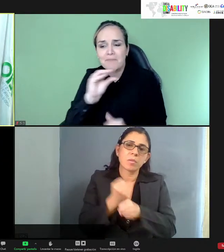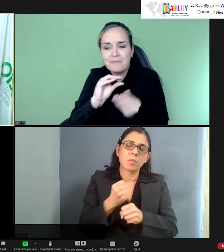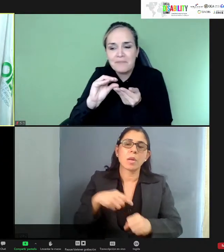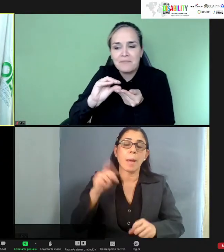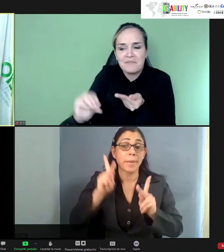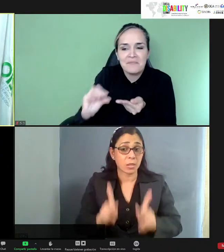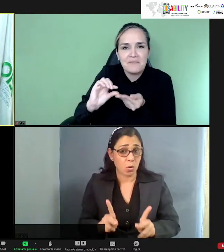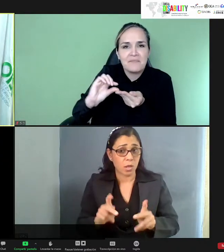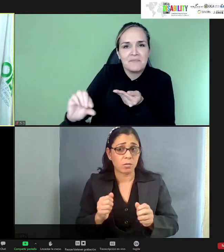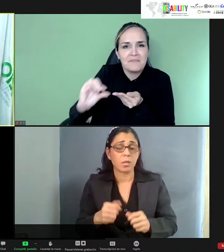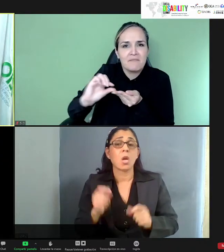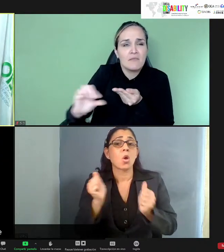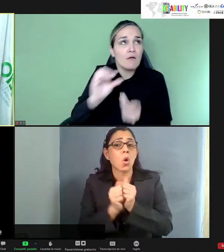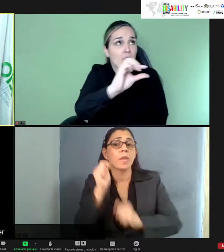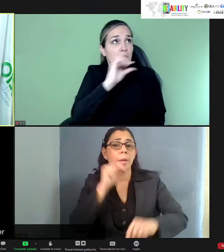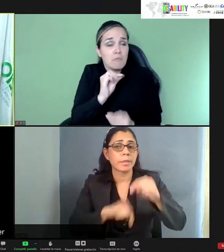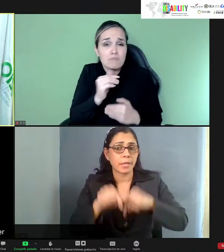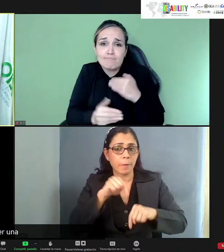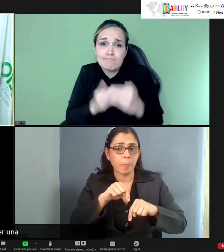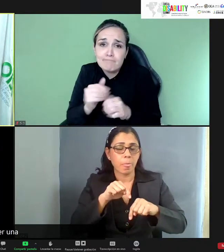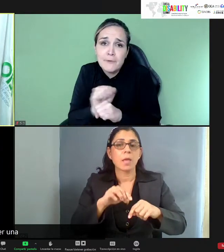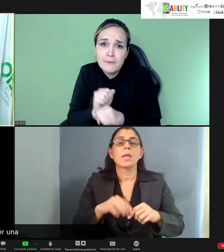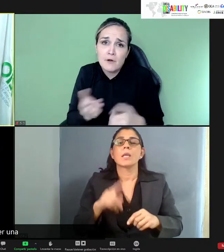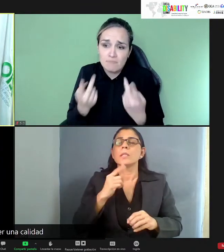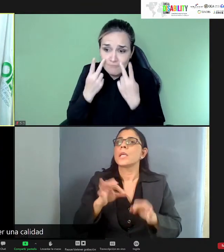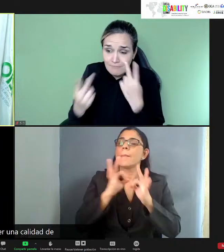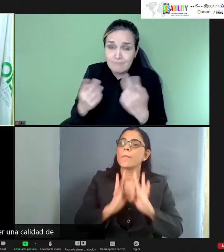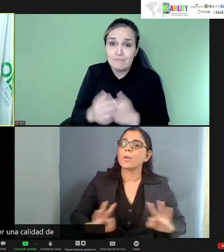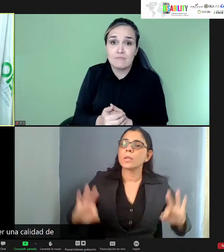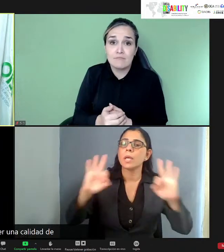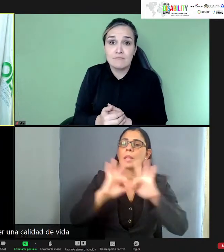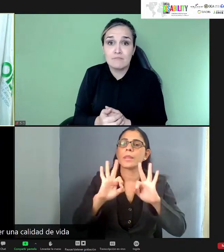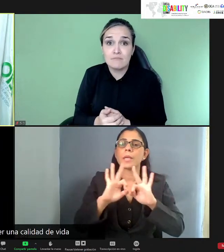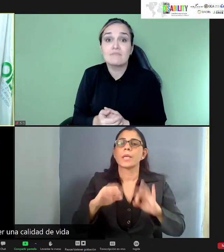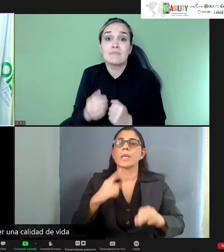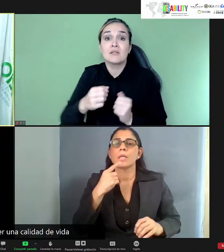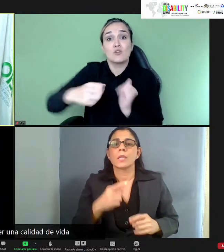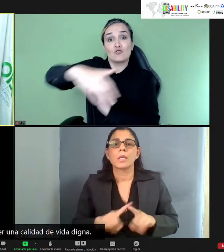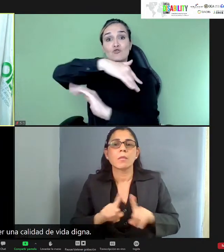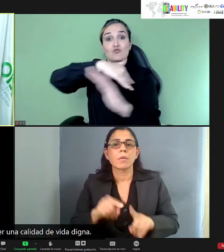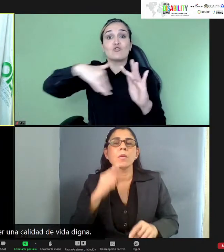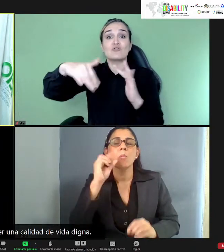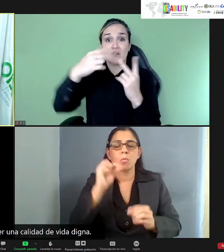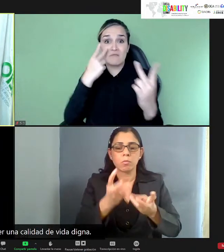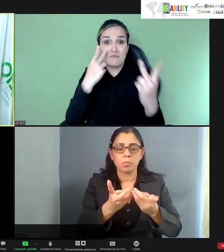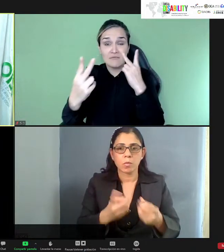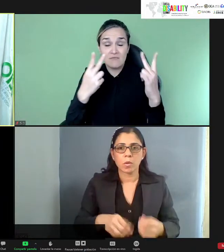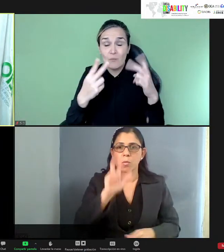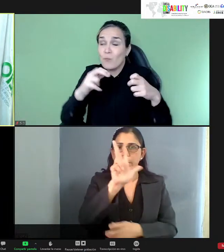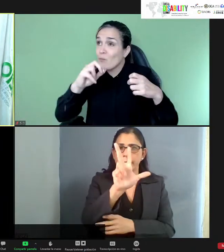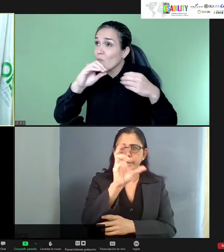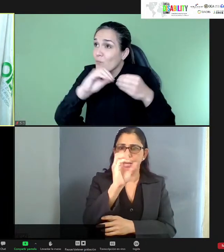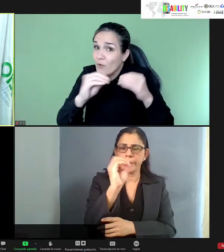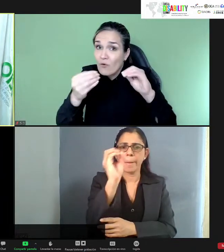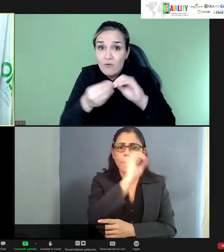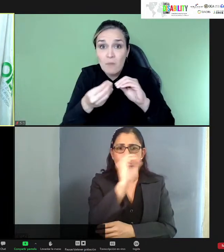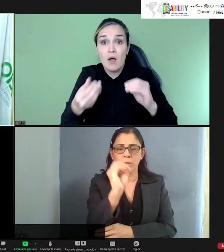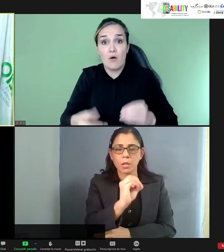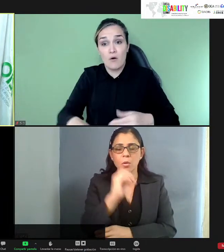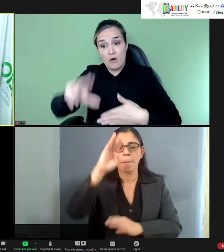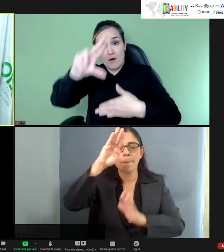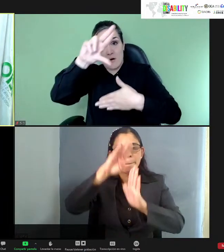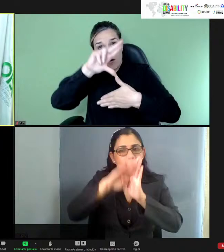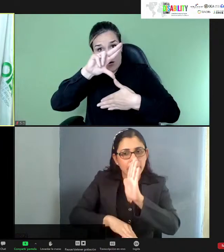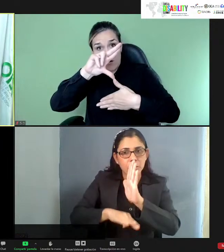dignified quality of life for these persons so we continue having an important wage gap that